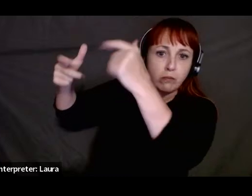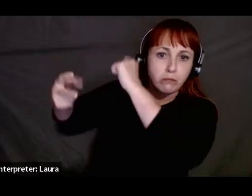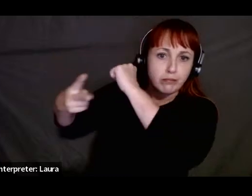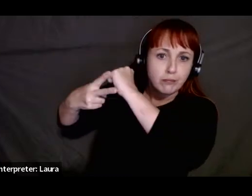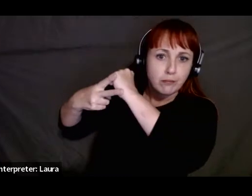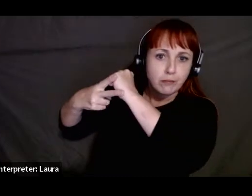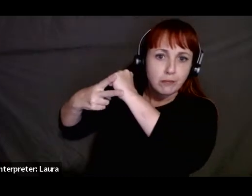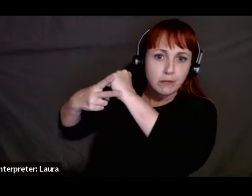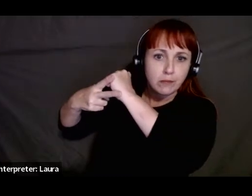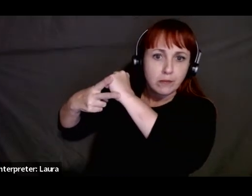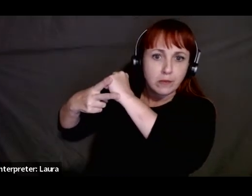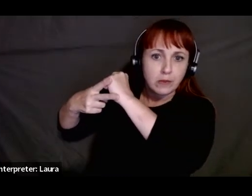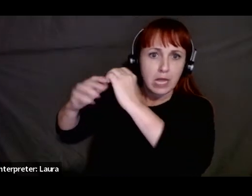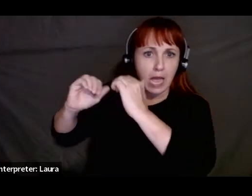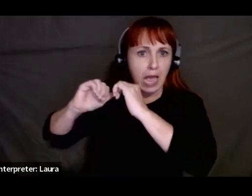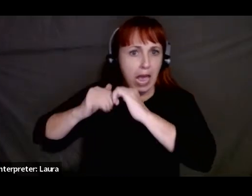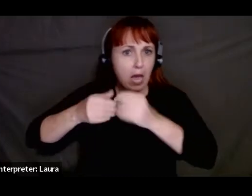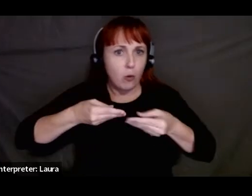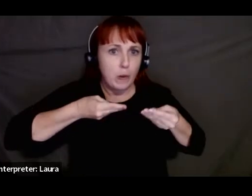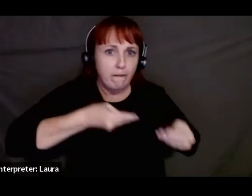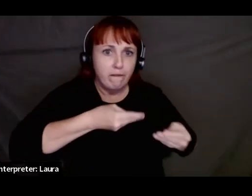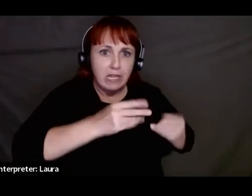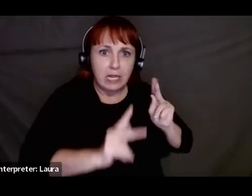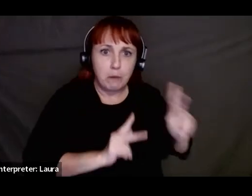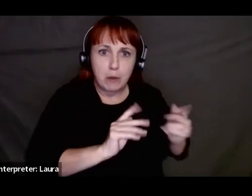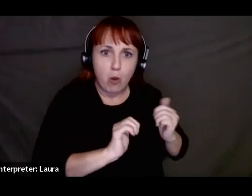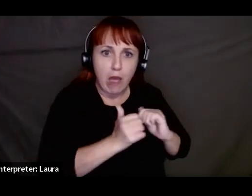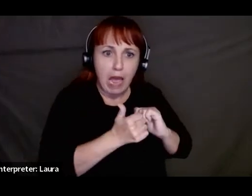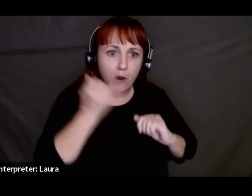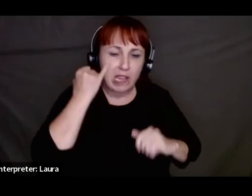How about you guys start feeding people?